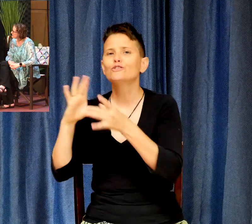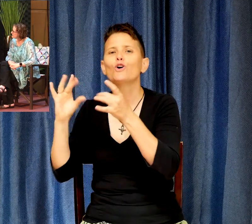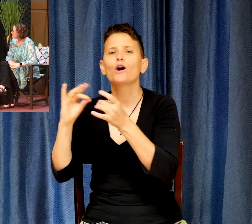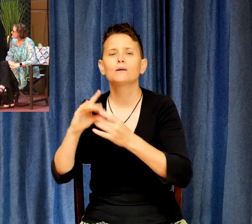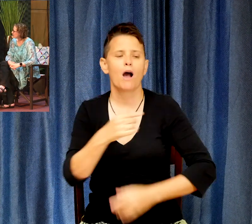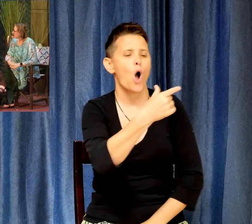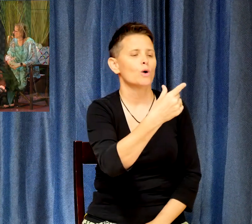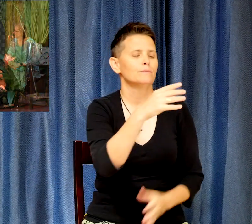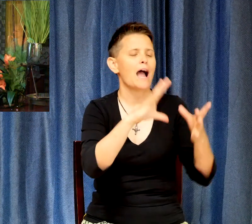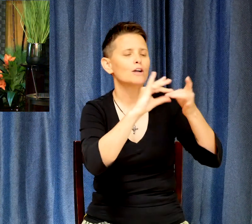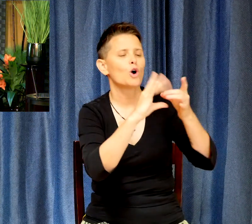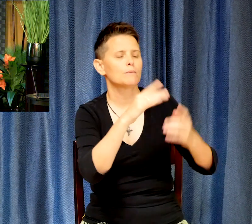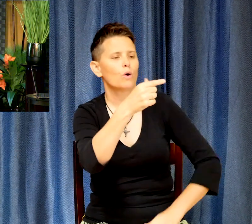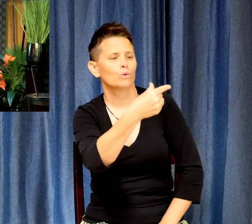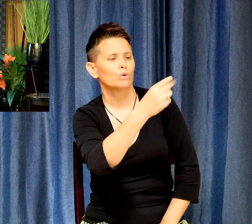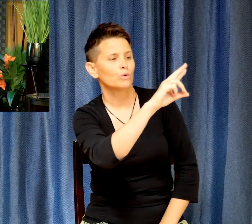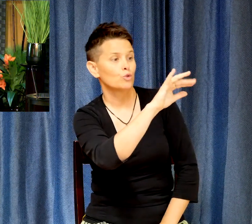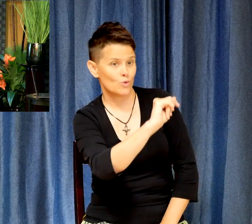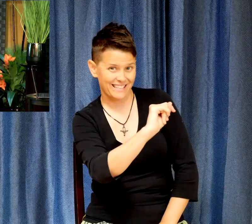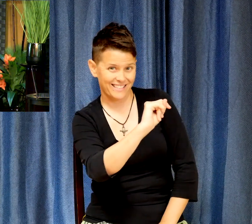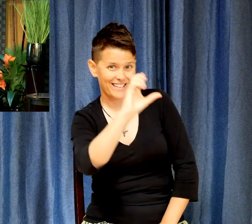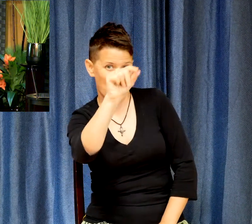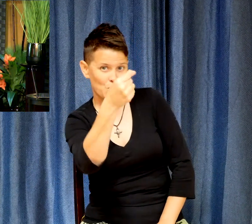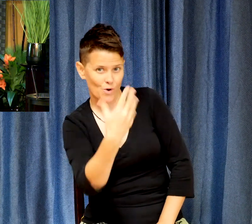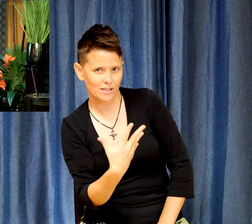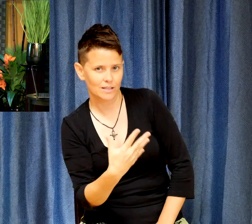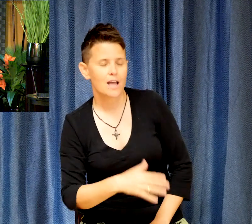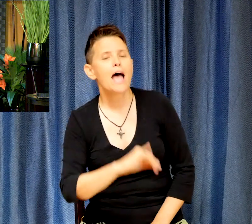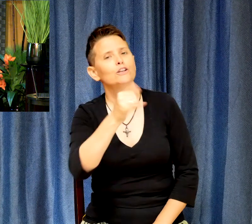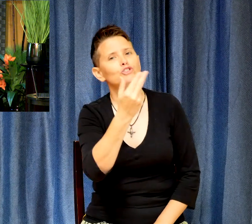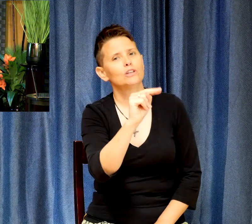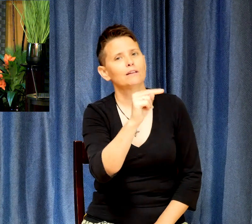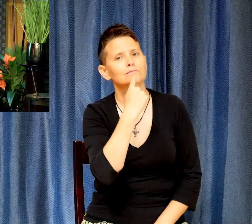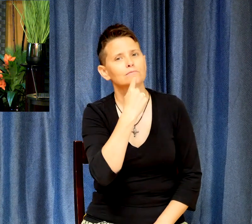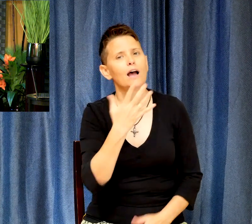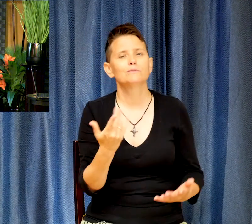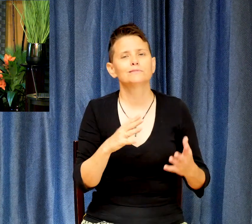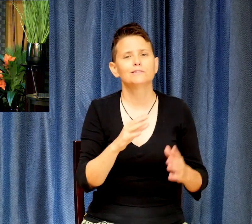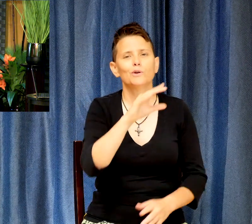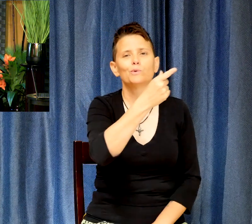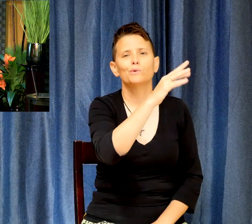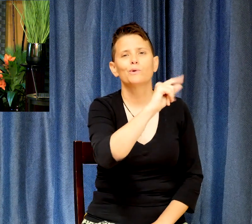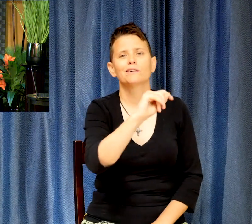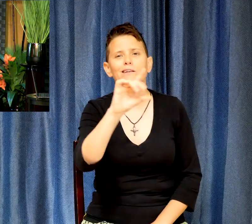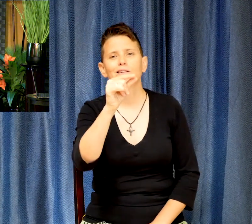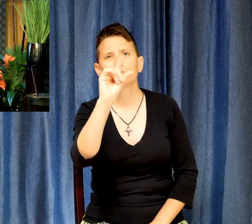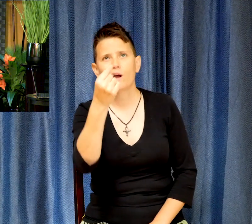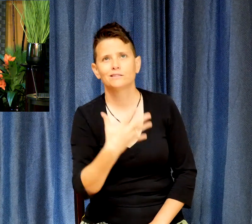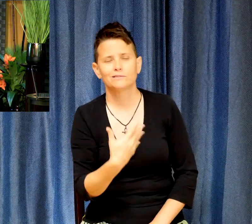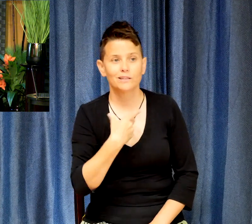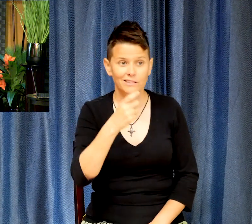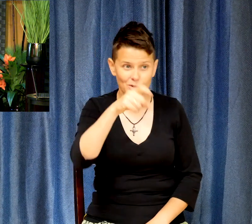I actually have a sign hanging, much to Jen's chagrin, in our bathroom that says grit and grace. I have signs all over the house. She's like, do you really need all these